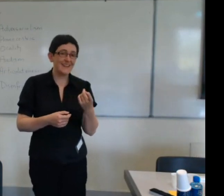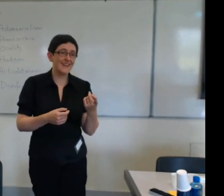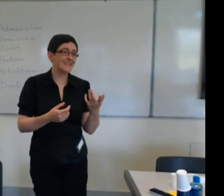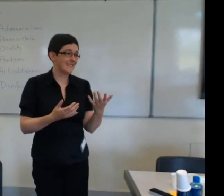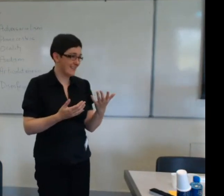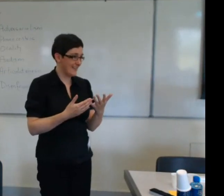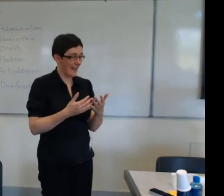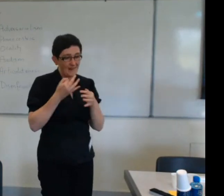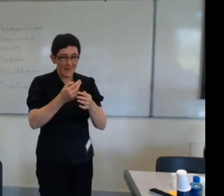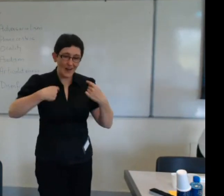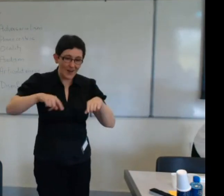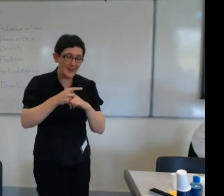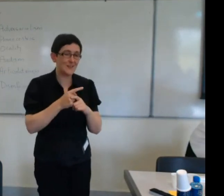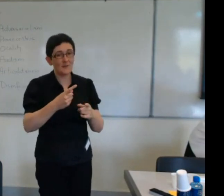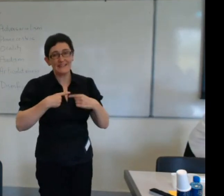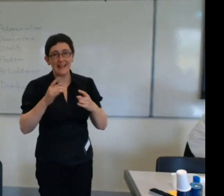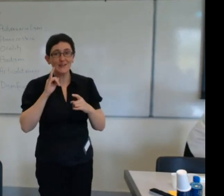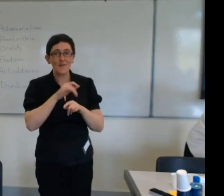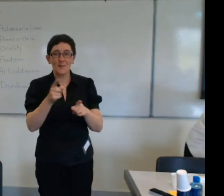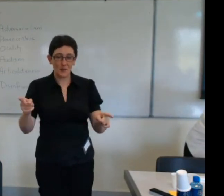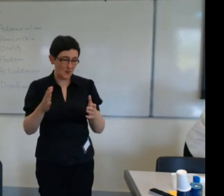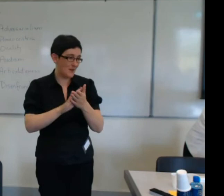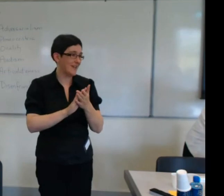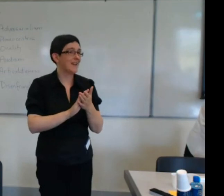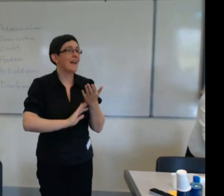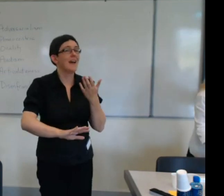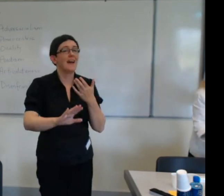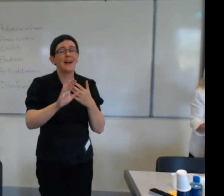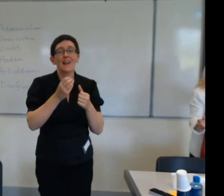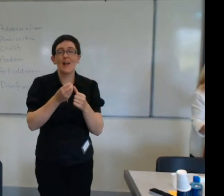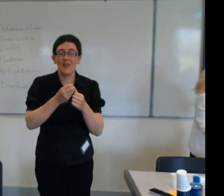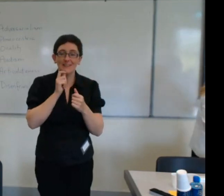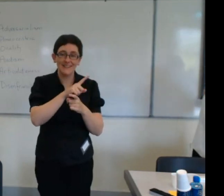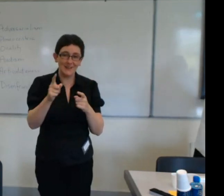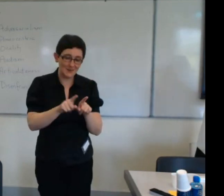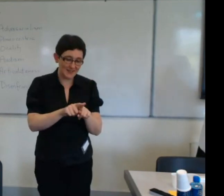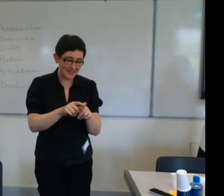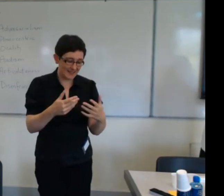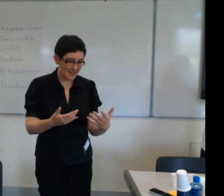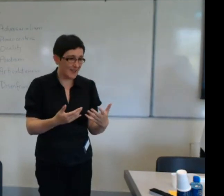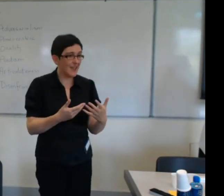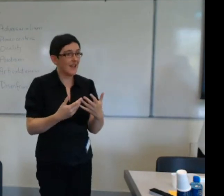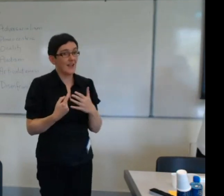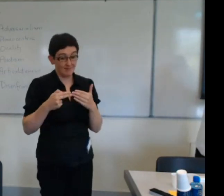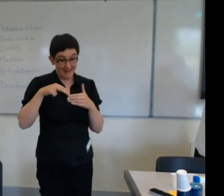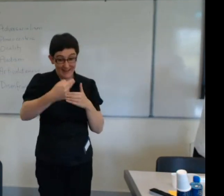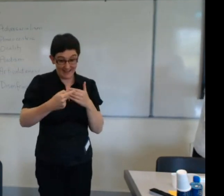And follow us. We'd be delighted to hear from you. And the other thing, just to let you know that in fact, one of our next events is